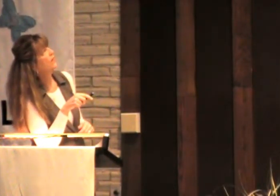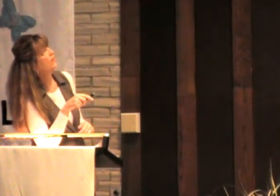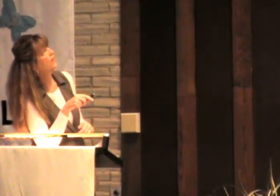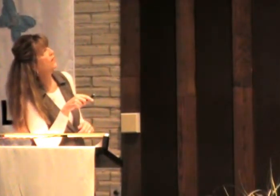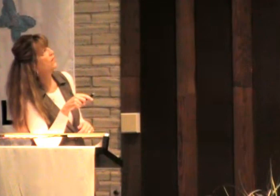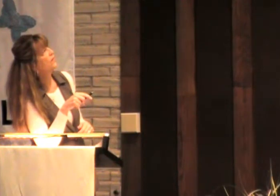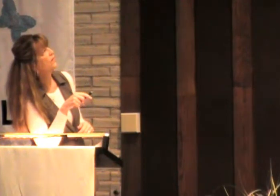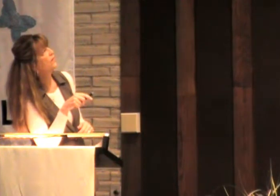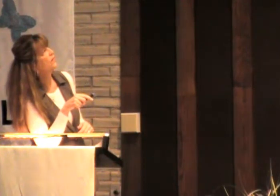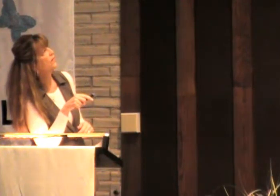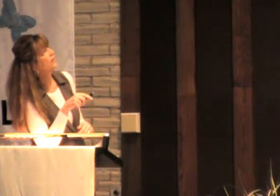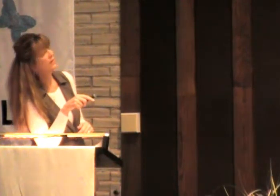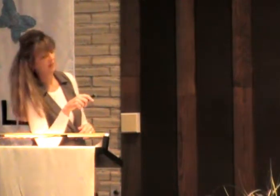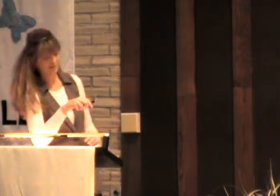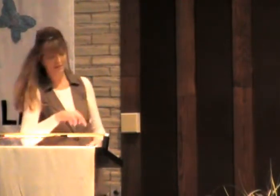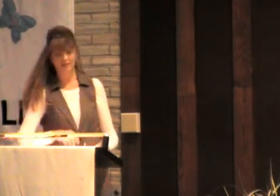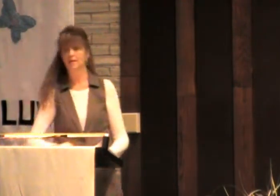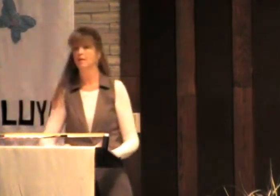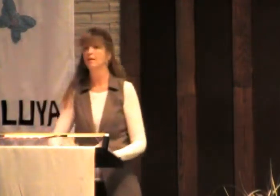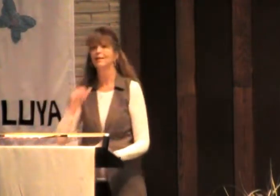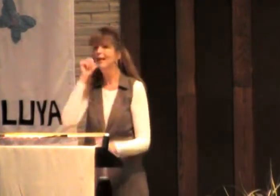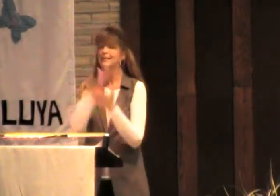All.